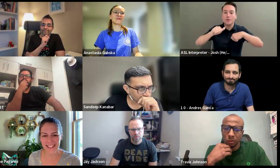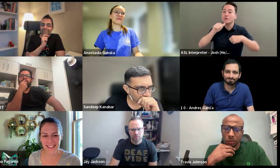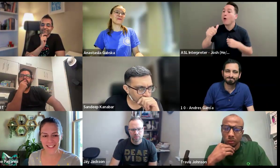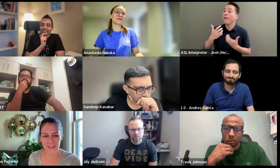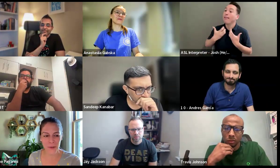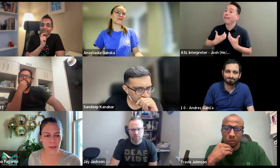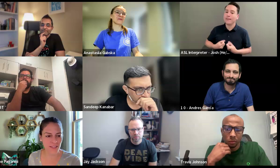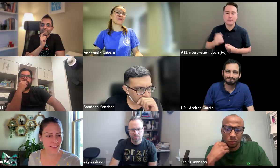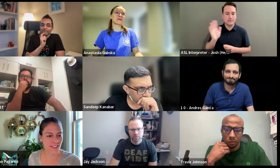as normal.